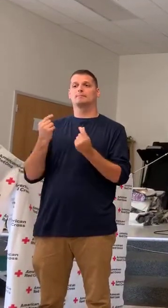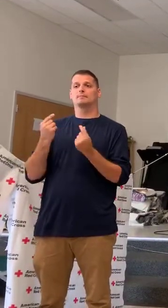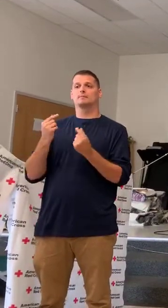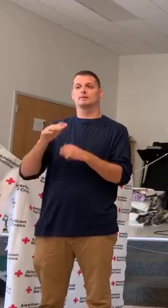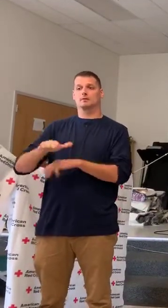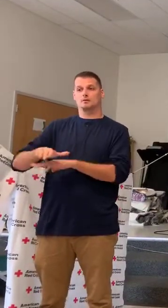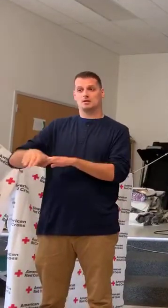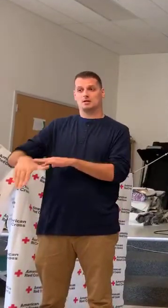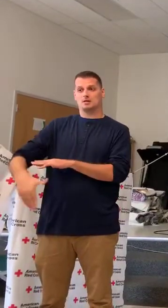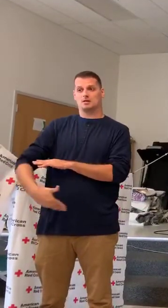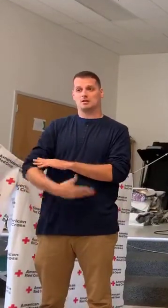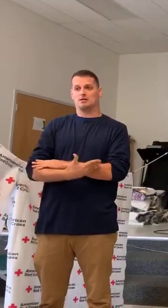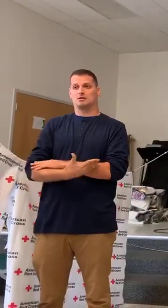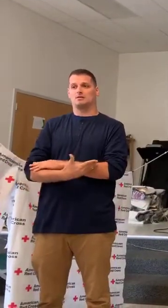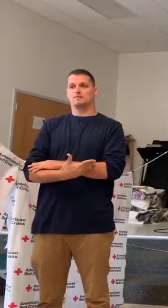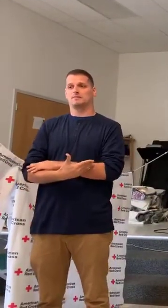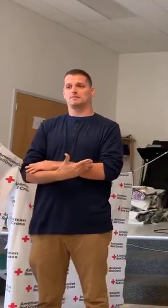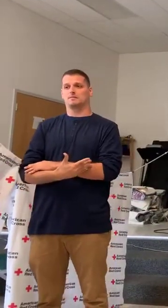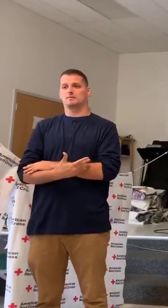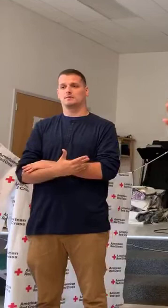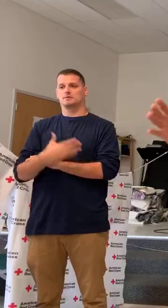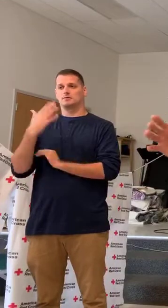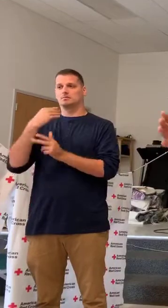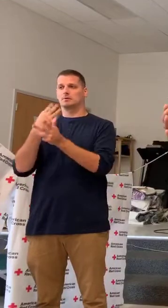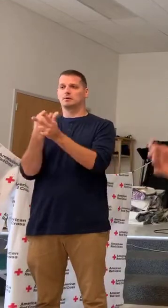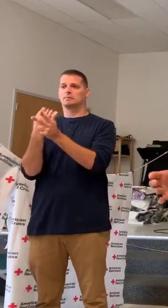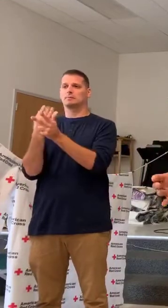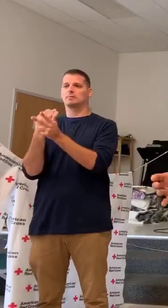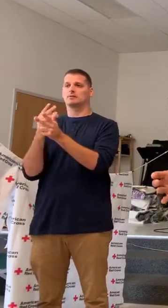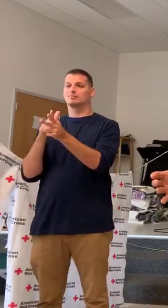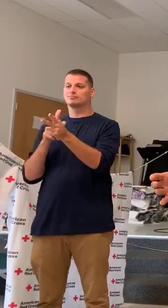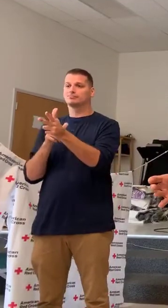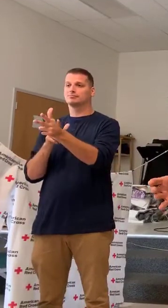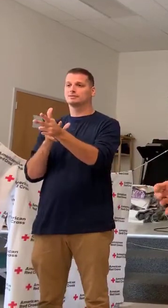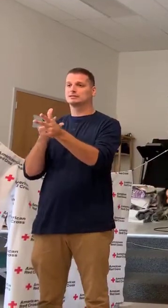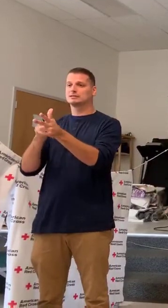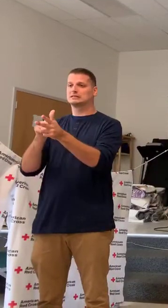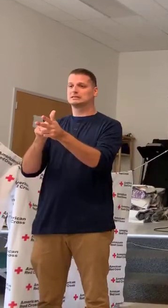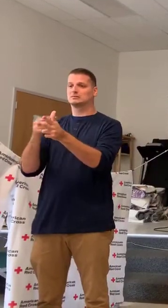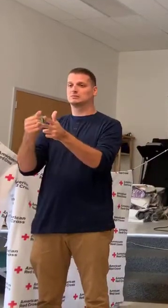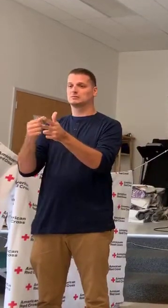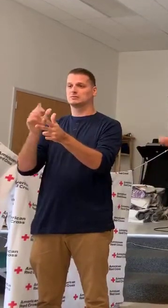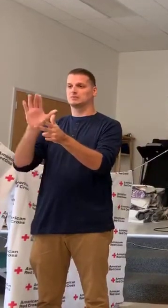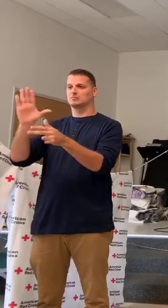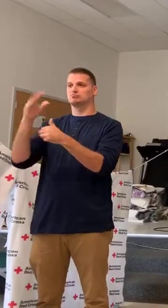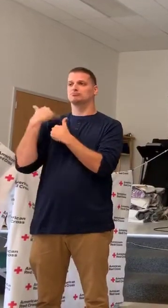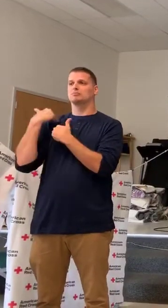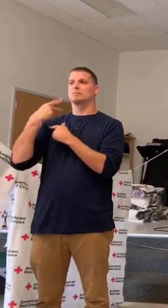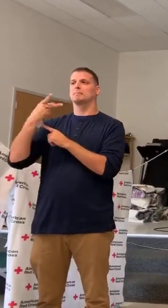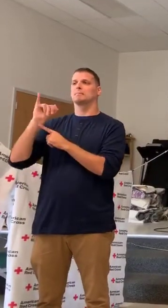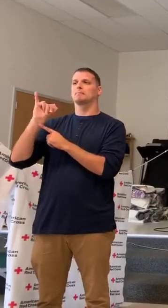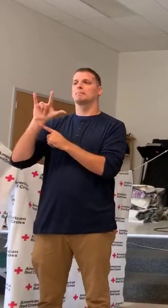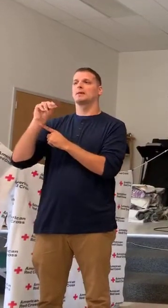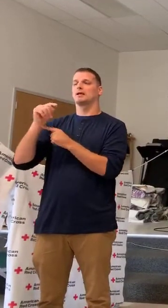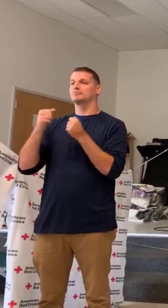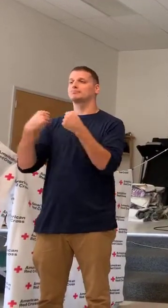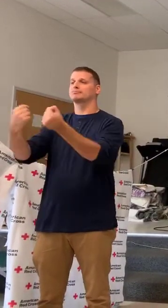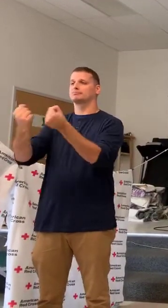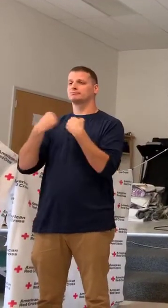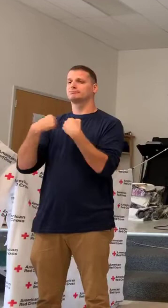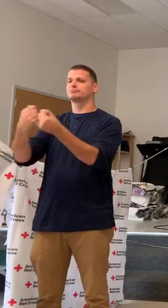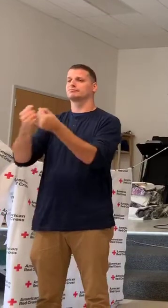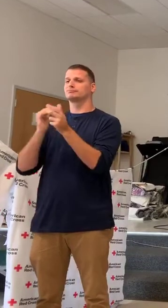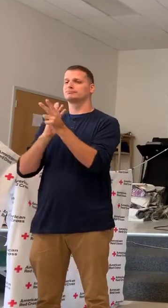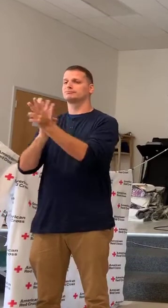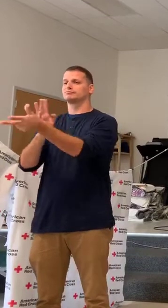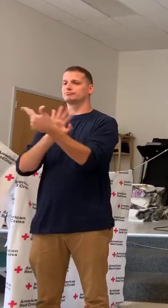concerns of the road. I'm going to have Norm kind of give us all again the plan for this flagger operation, because the reason why so many emotions are